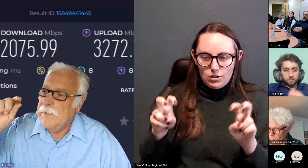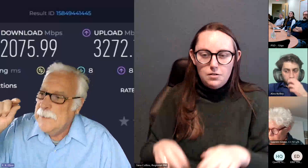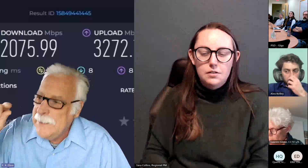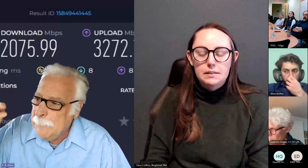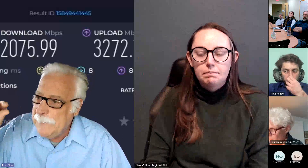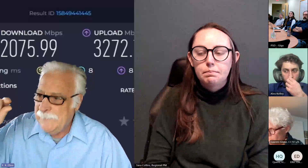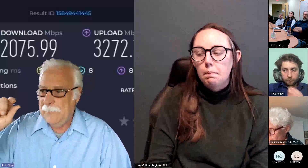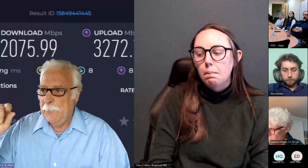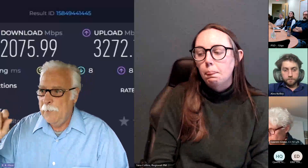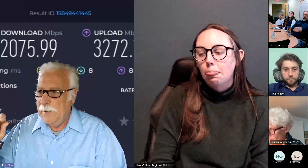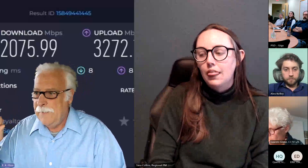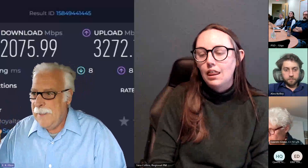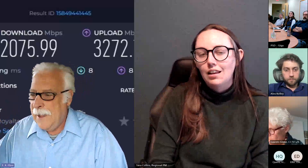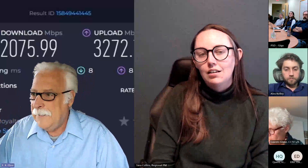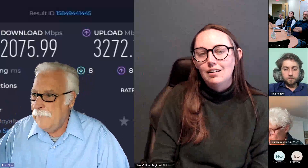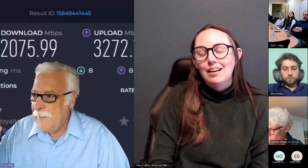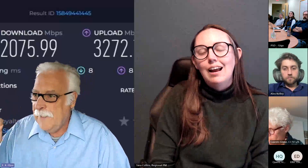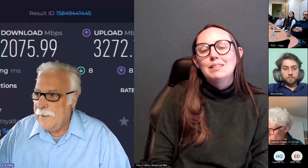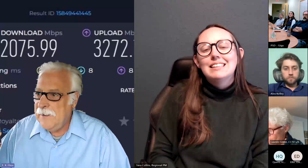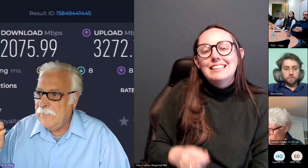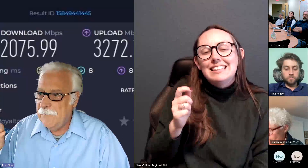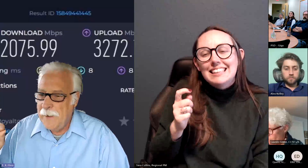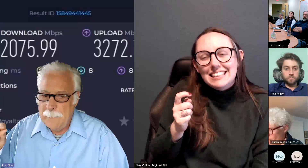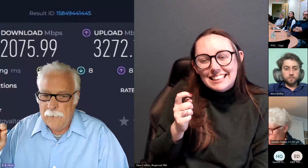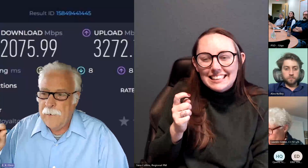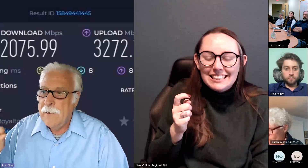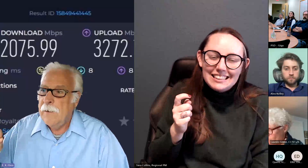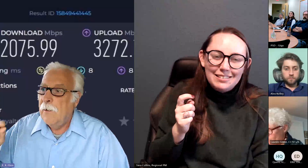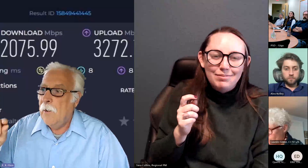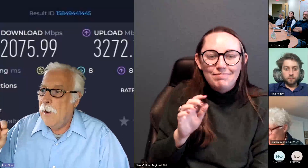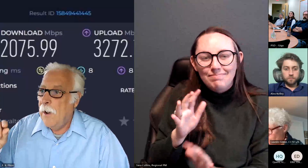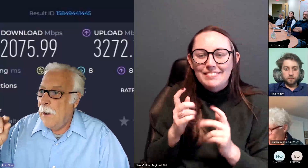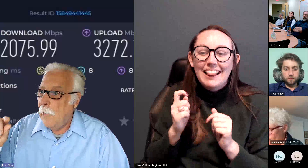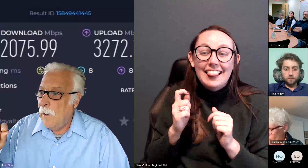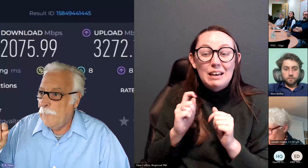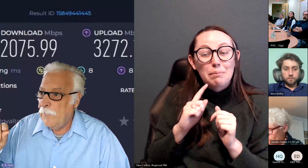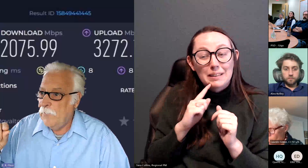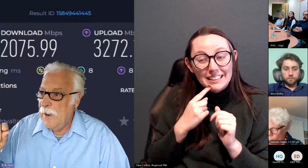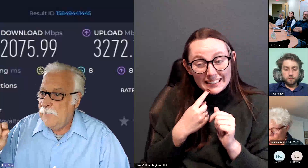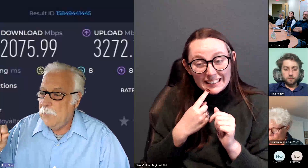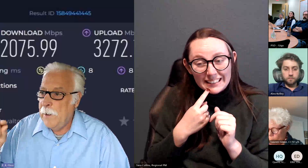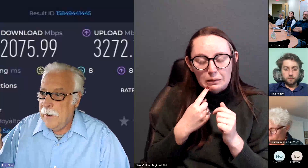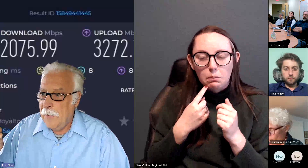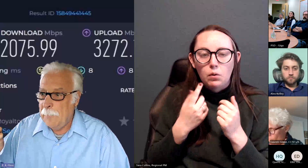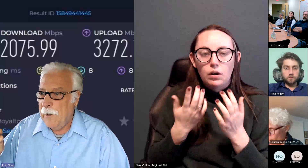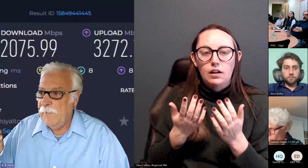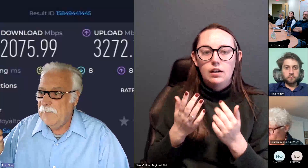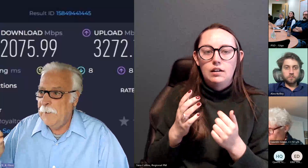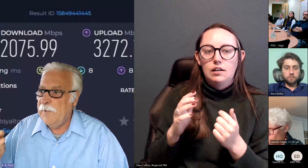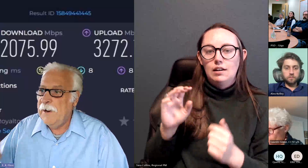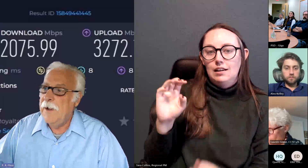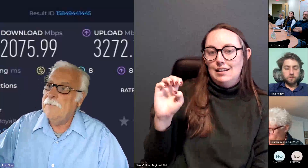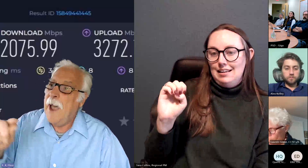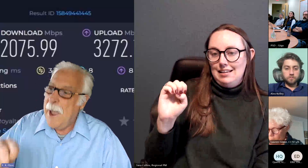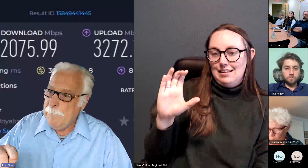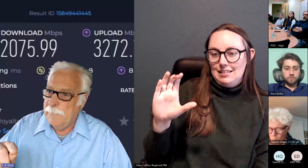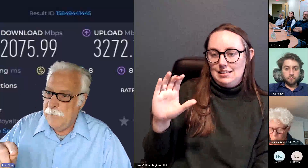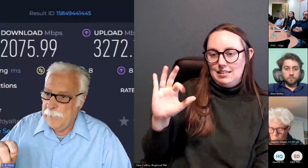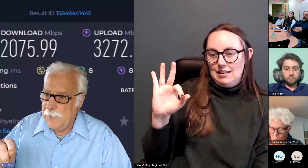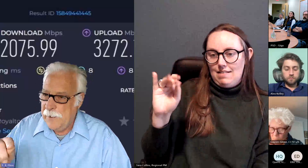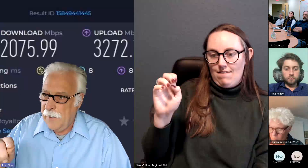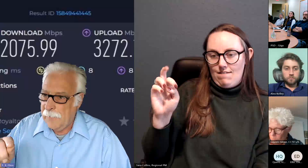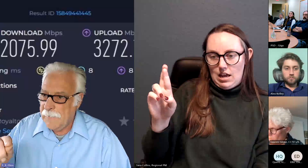I'm just a little bit disappointed that the fact that EC Fiber offers a $20 private subsidy on